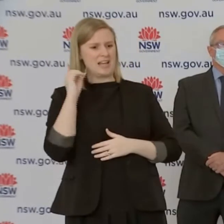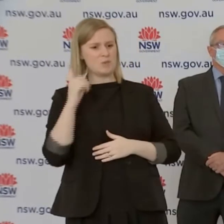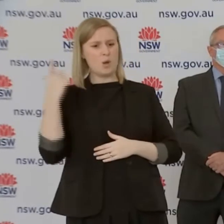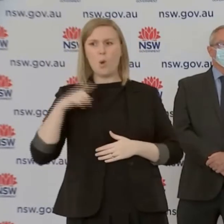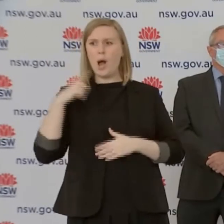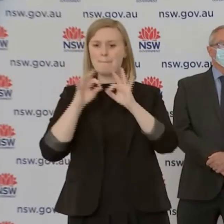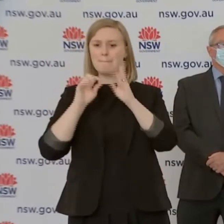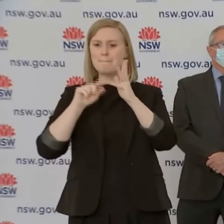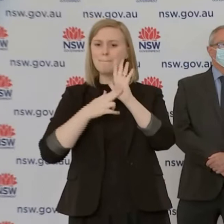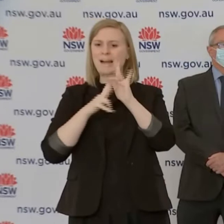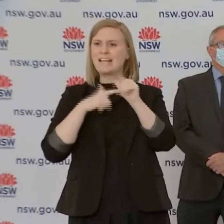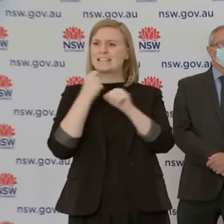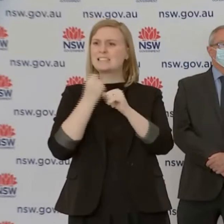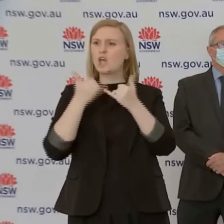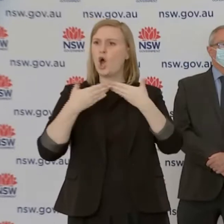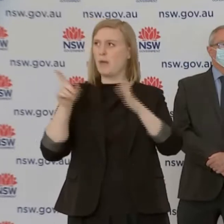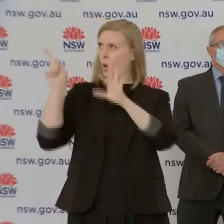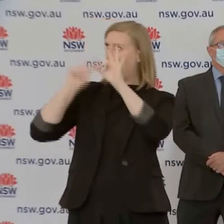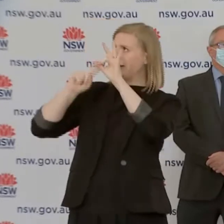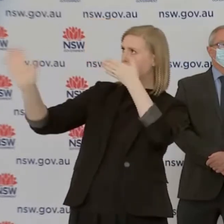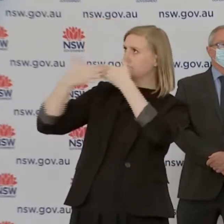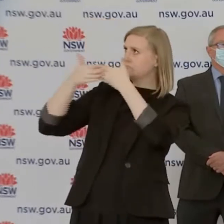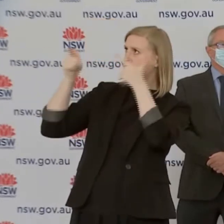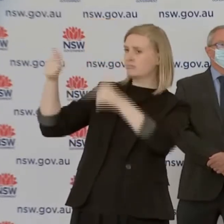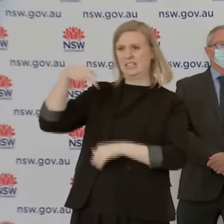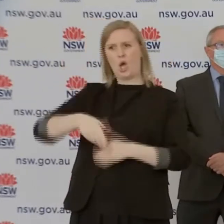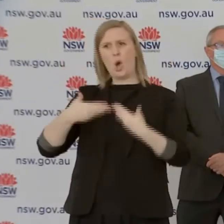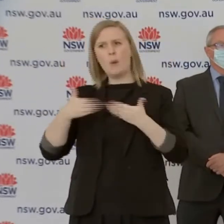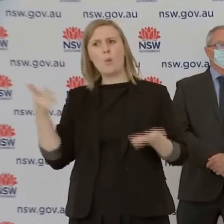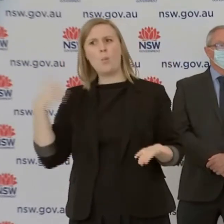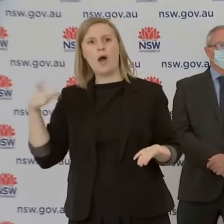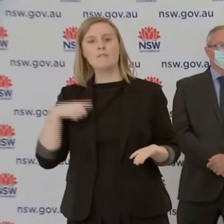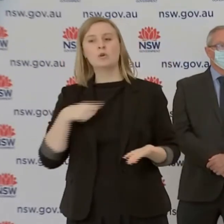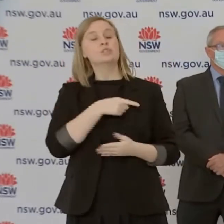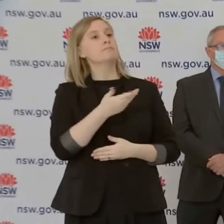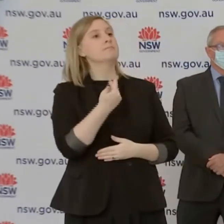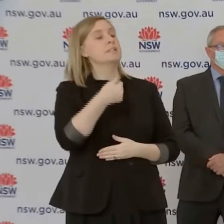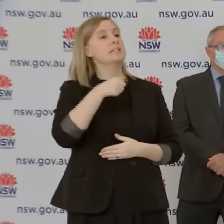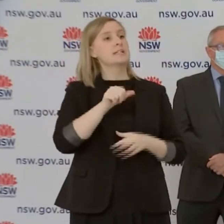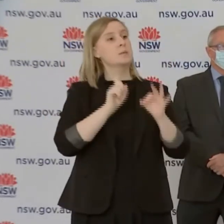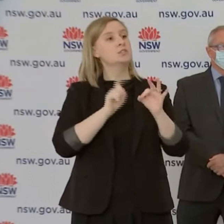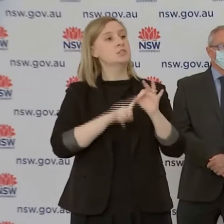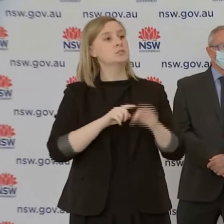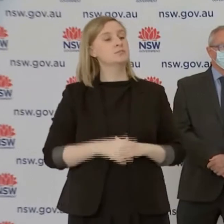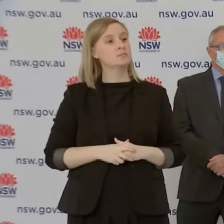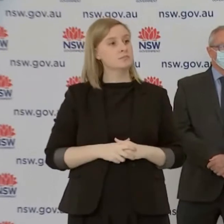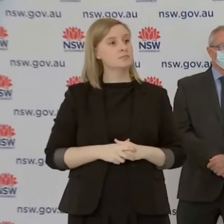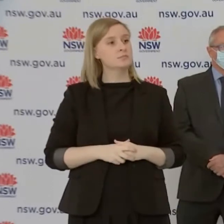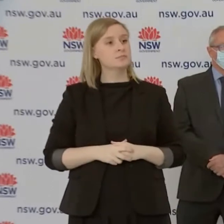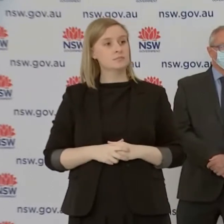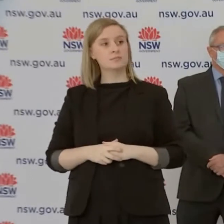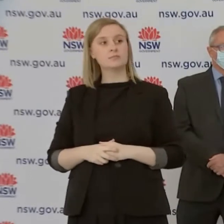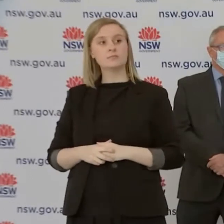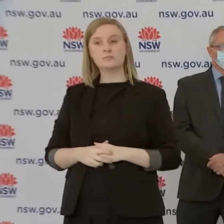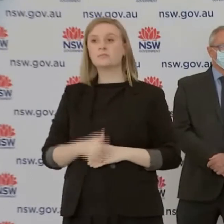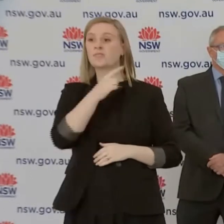Bunnings open? Mark, Premier, there is a loophole that allows people who want an exemption from masks to seek a stacked deck from a GP, not